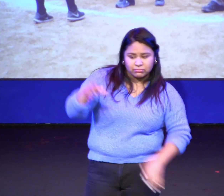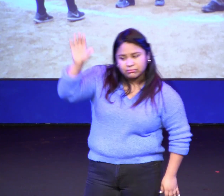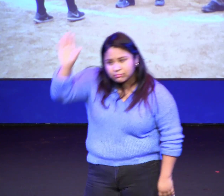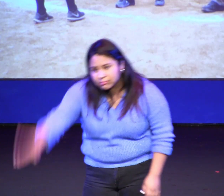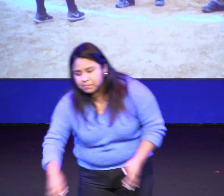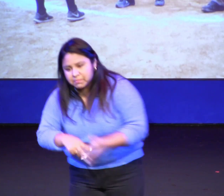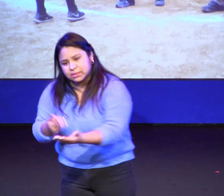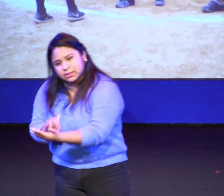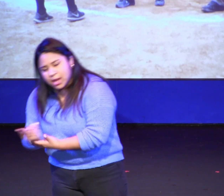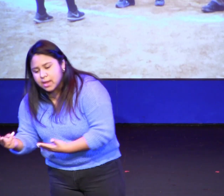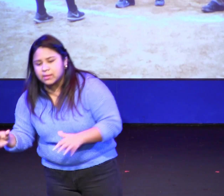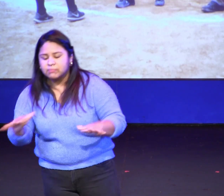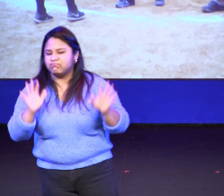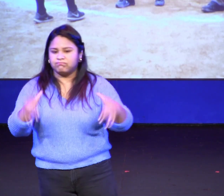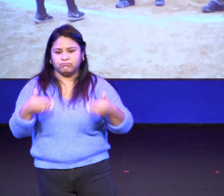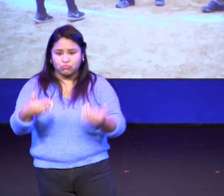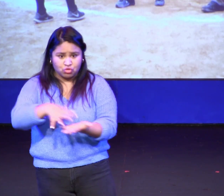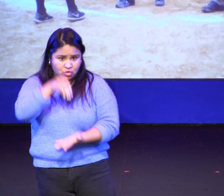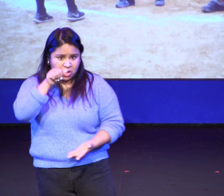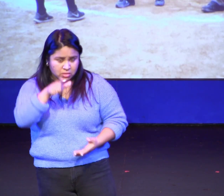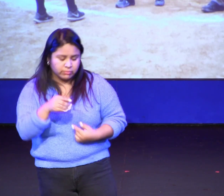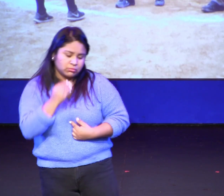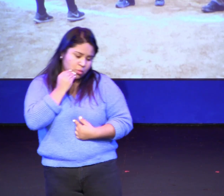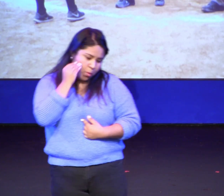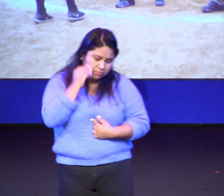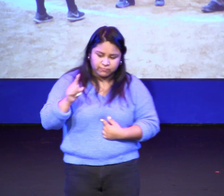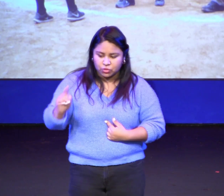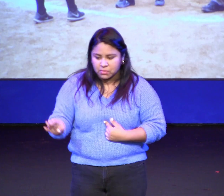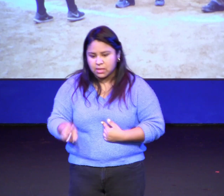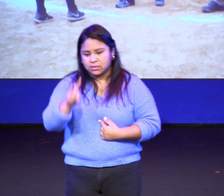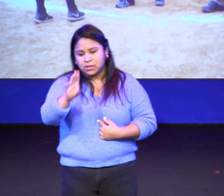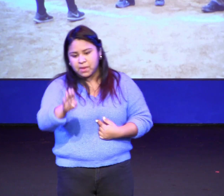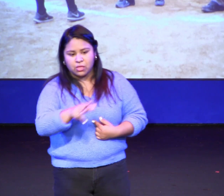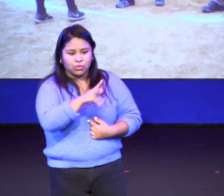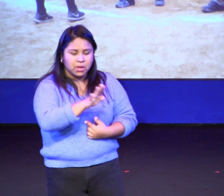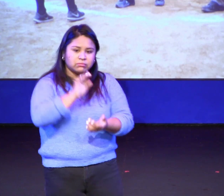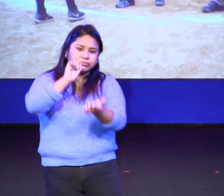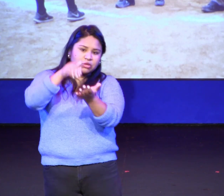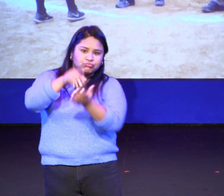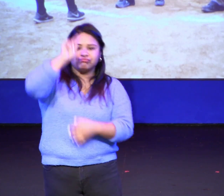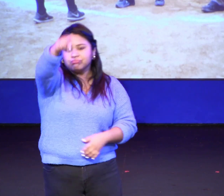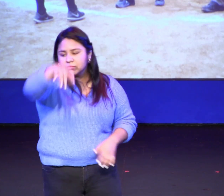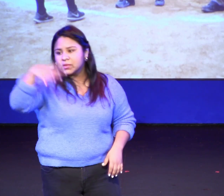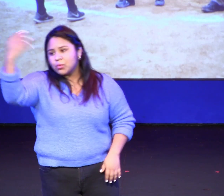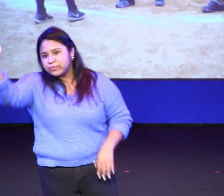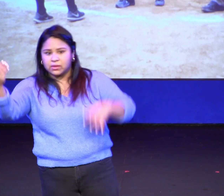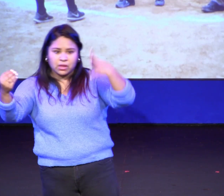different codes. So like this means steal, this means slide, things like that. And we would have this